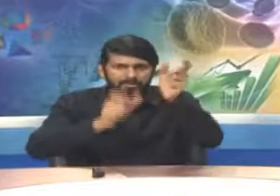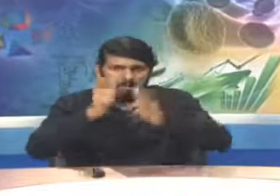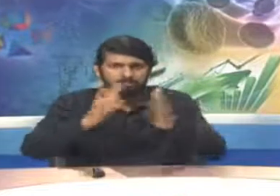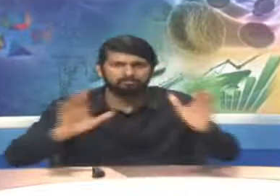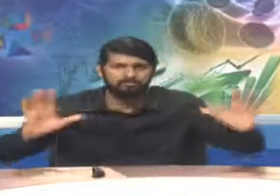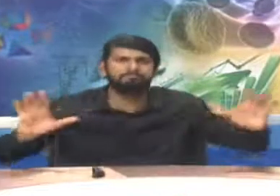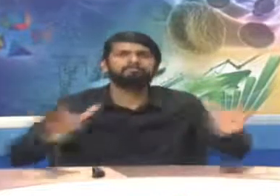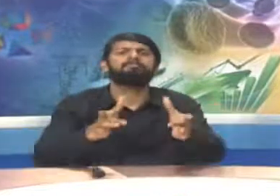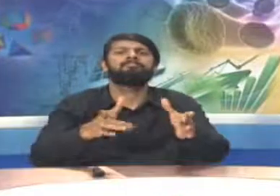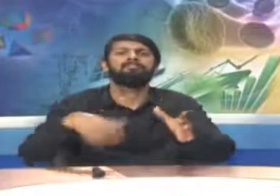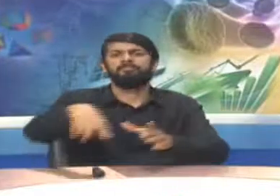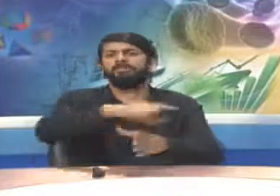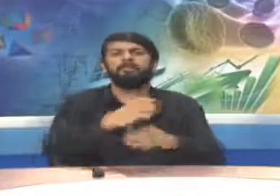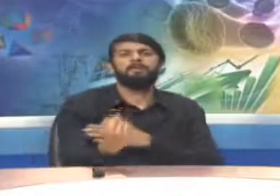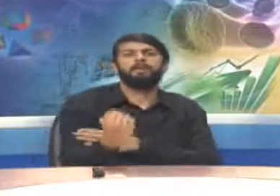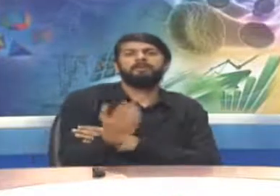It means to help to each one.